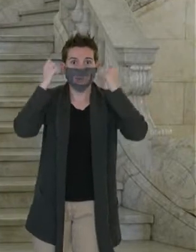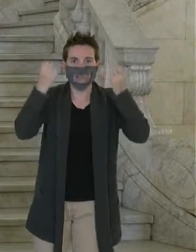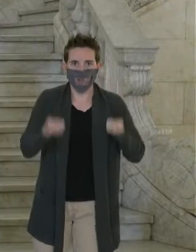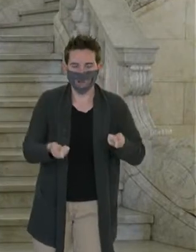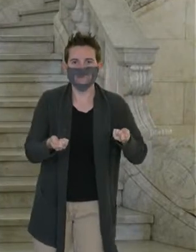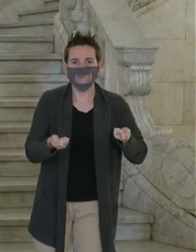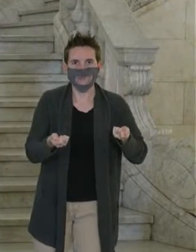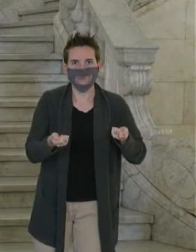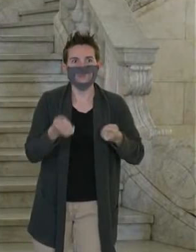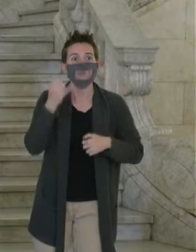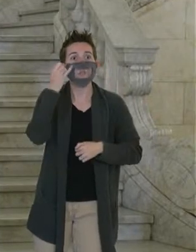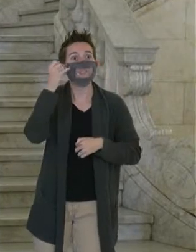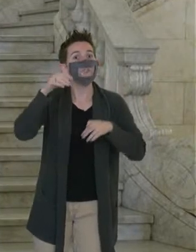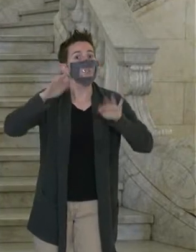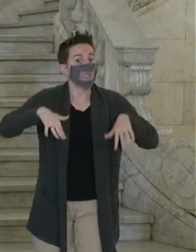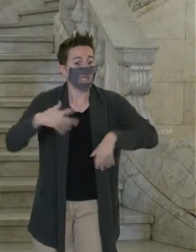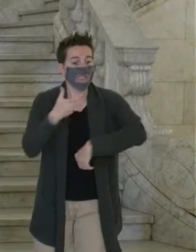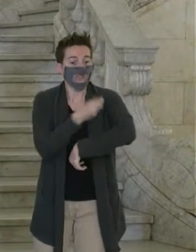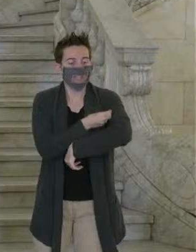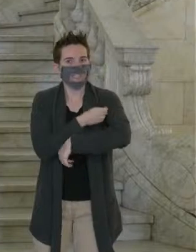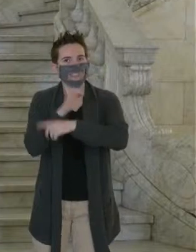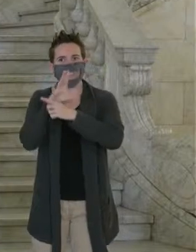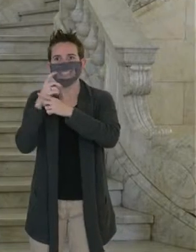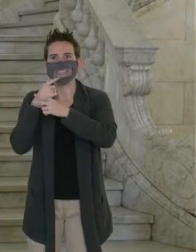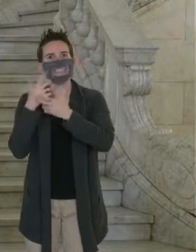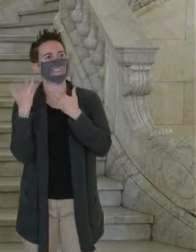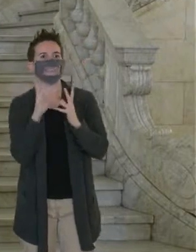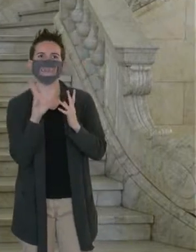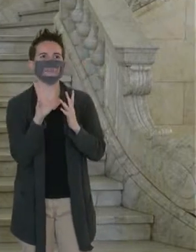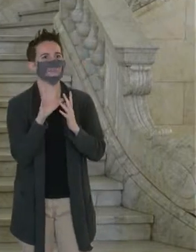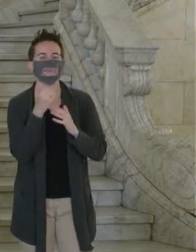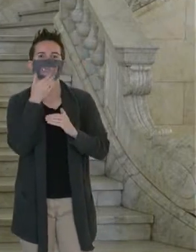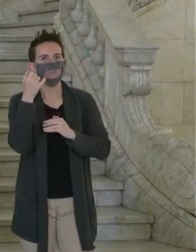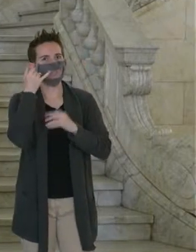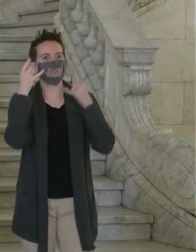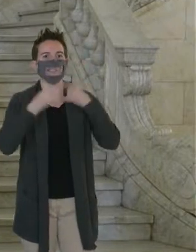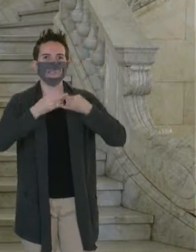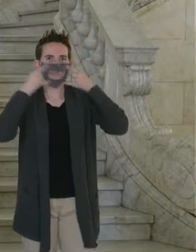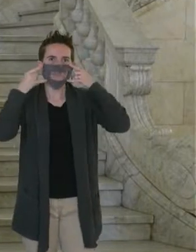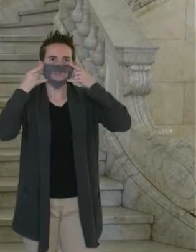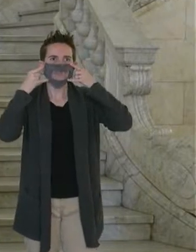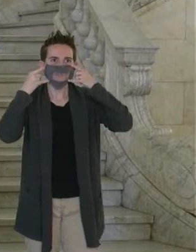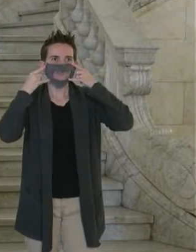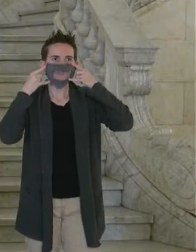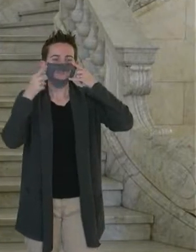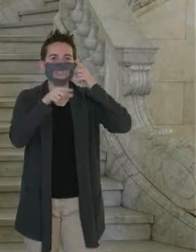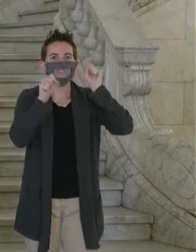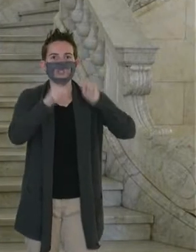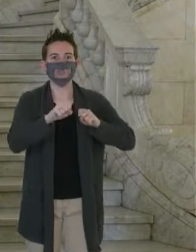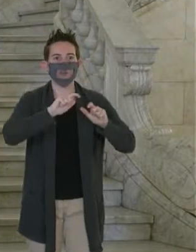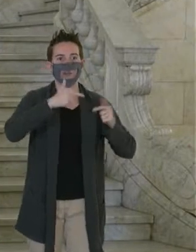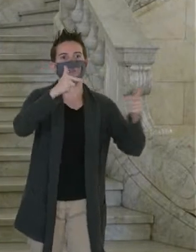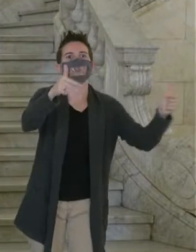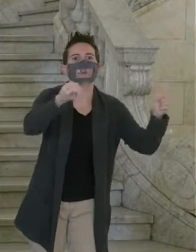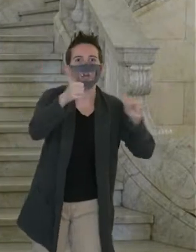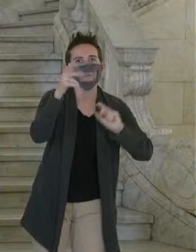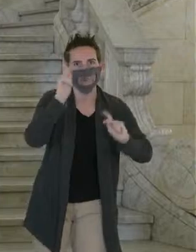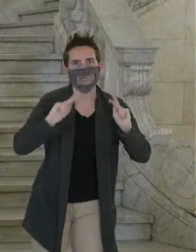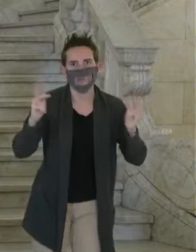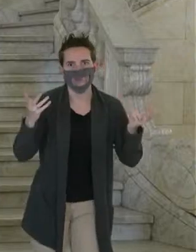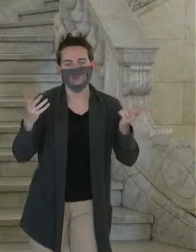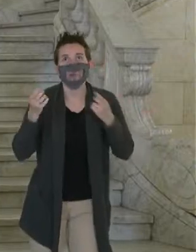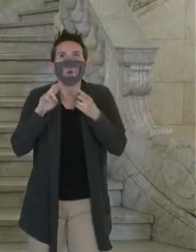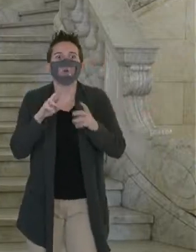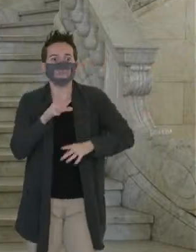off. But if you are not, they still recommend that you wear a mask so you don't infect others